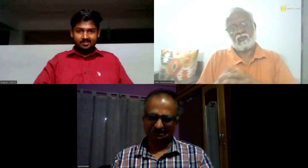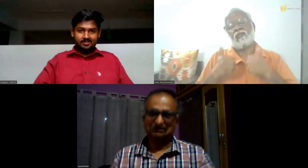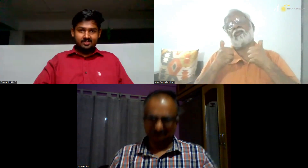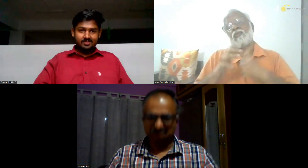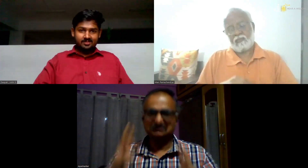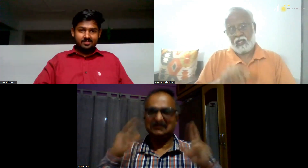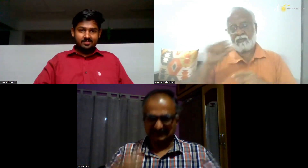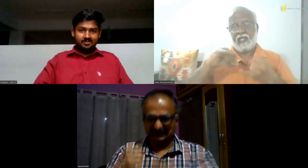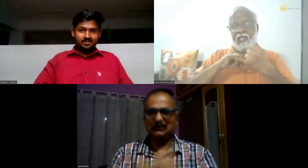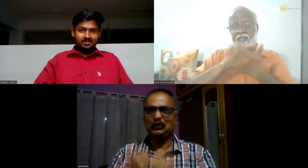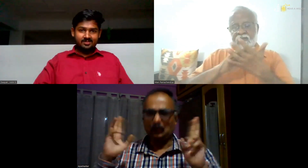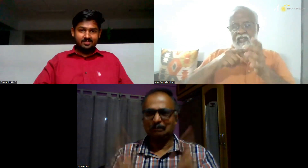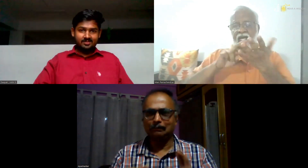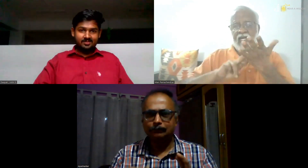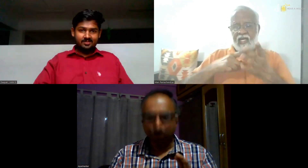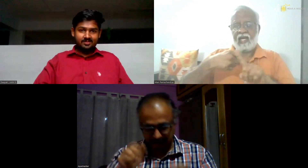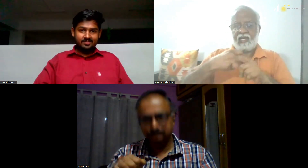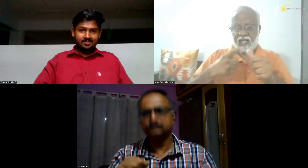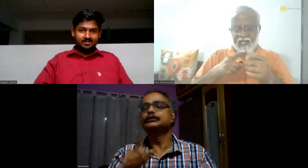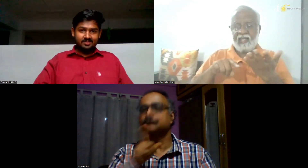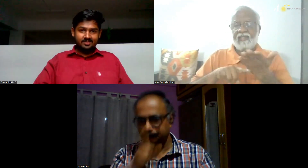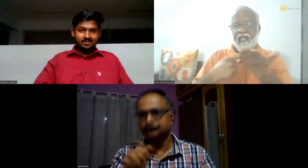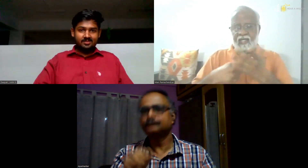help me out, and I would like to travel along with you.